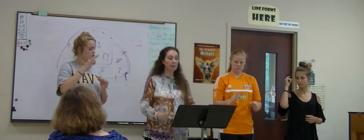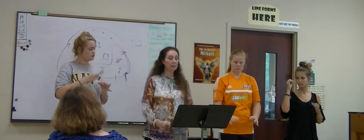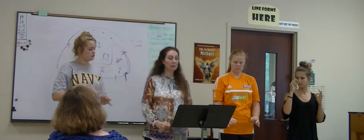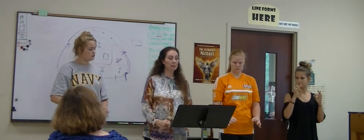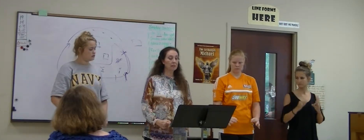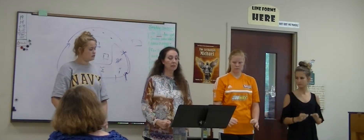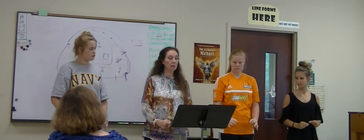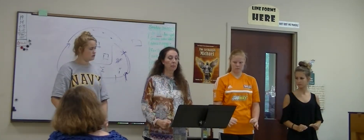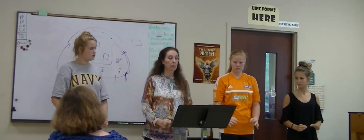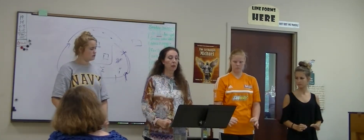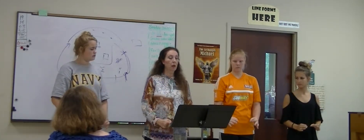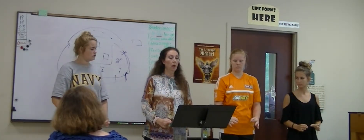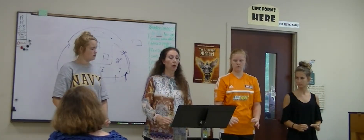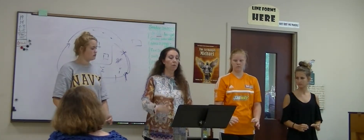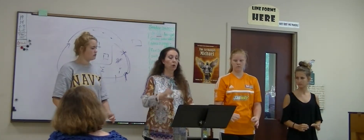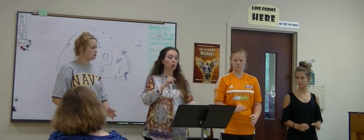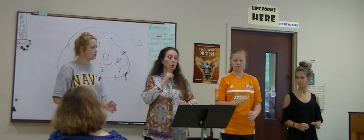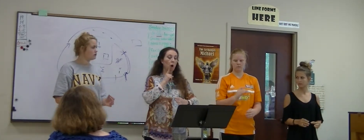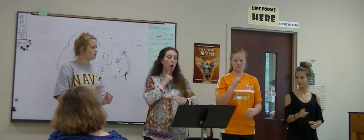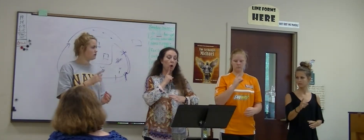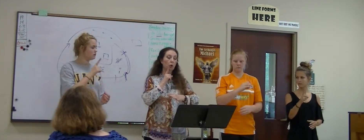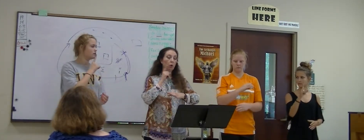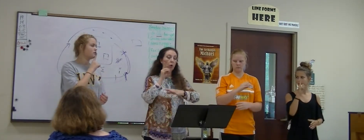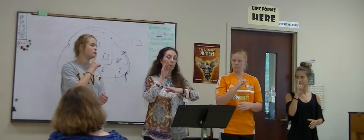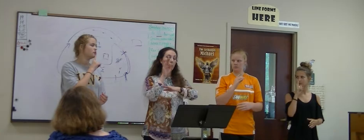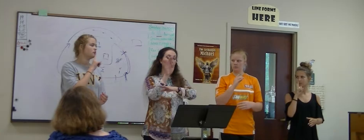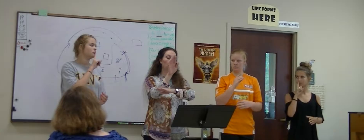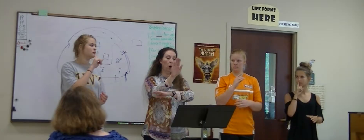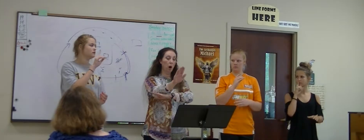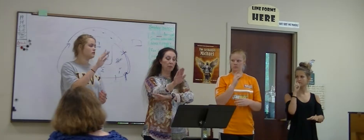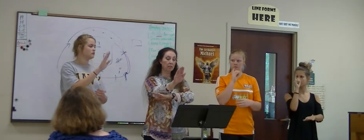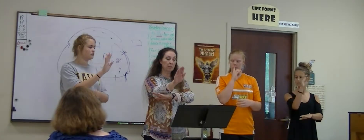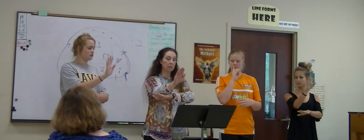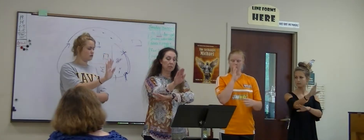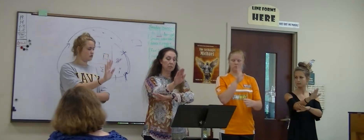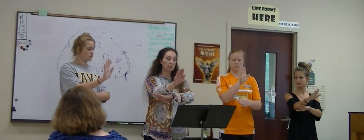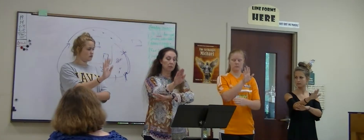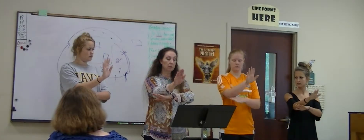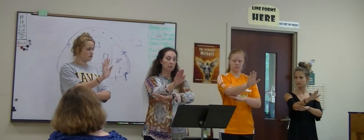sense of all your promises.